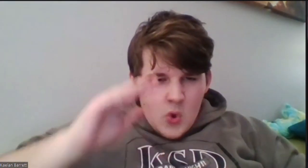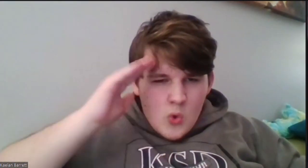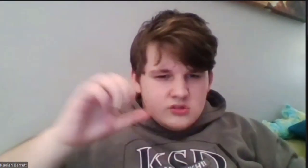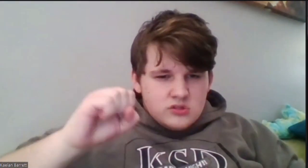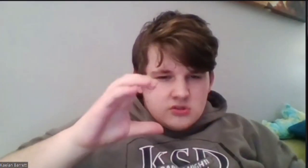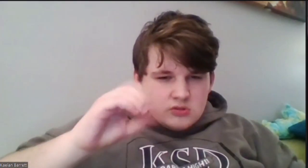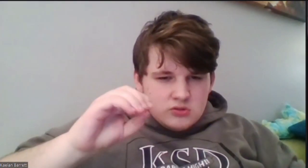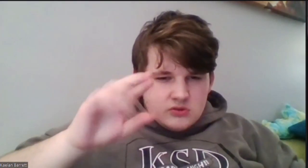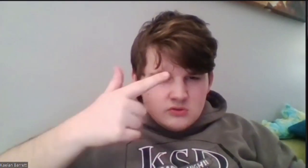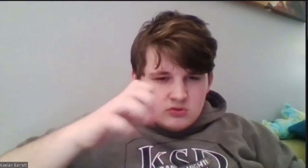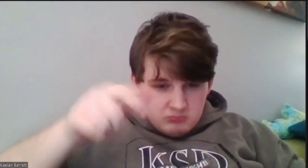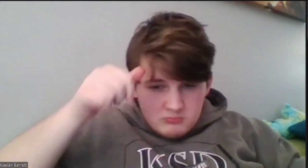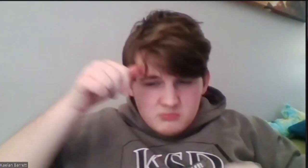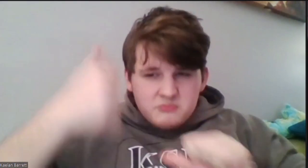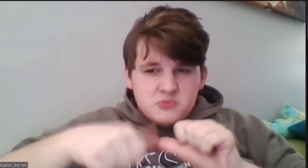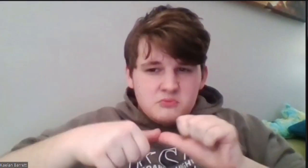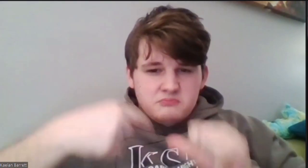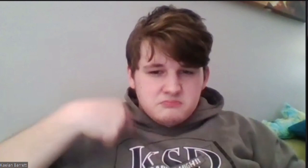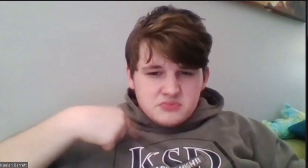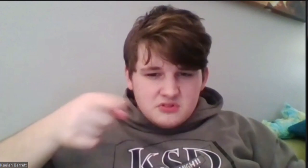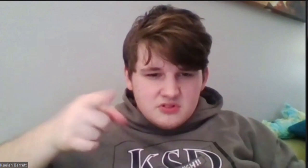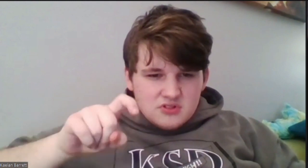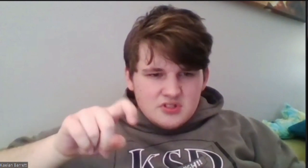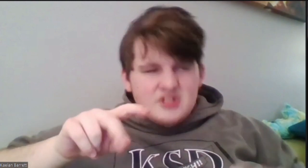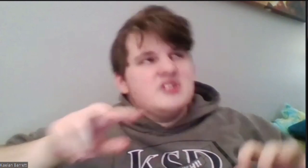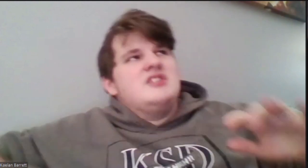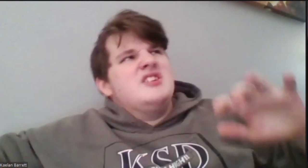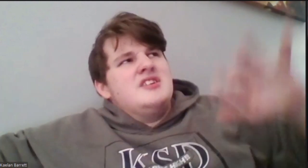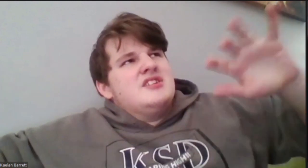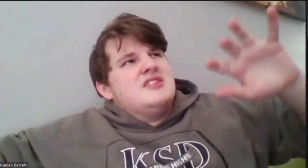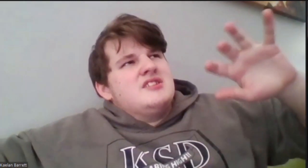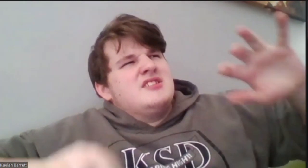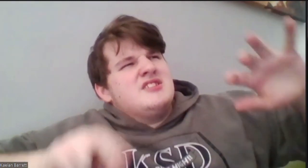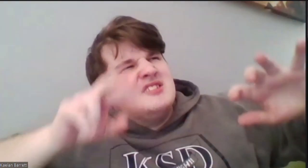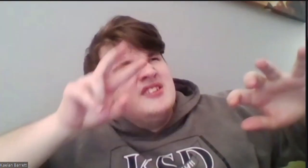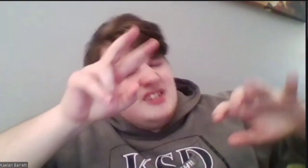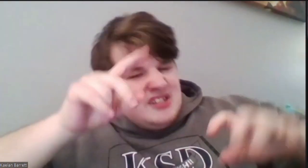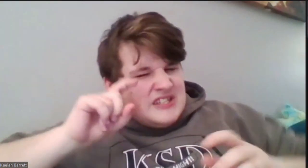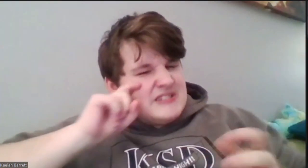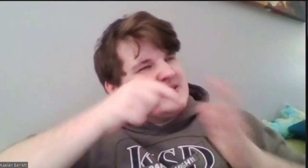here he comes. Hello, Scrooge. Do you remember me?